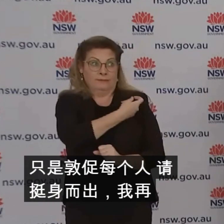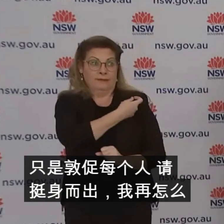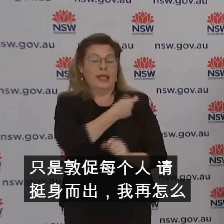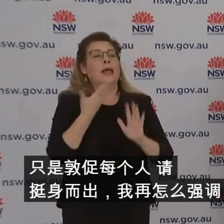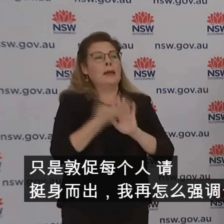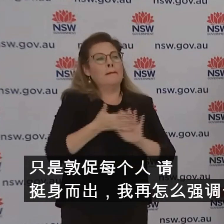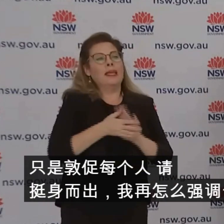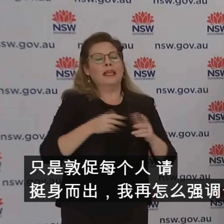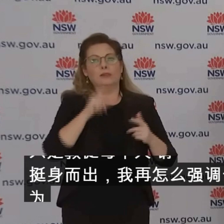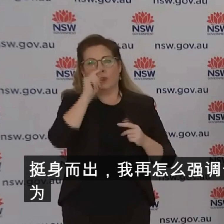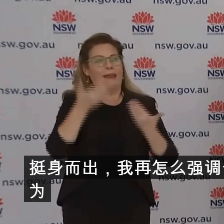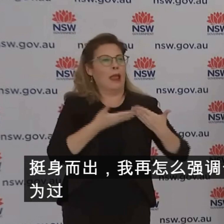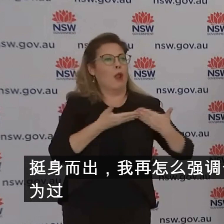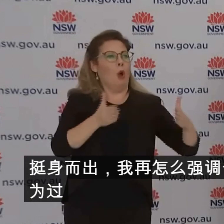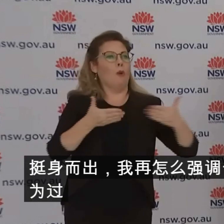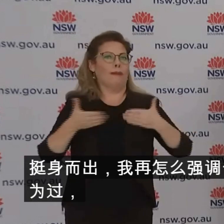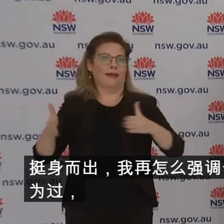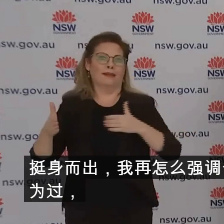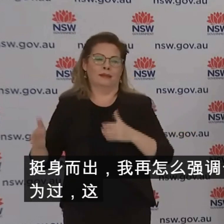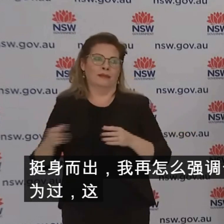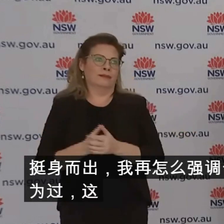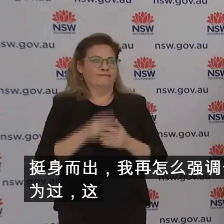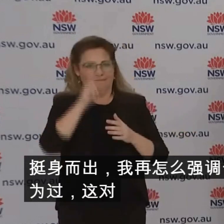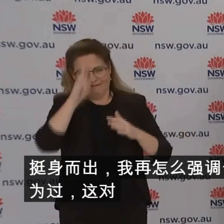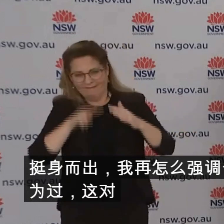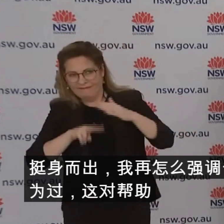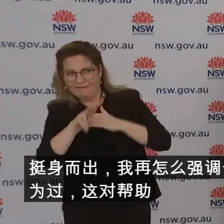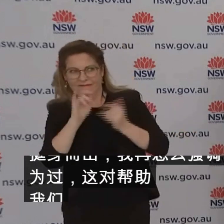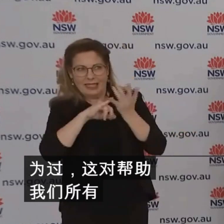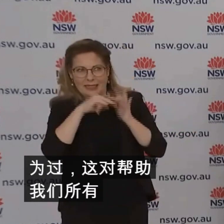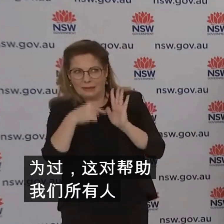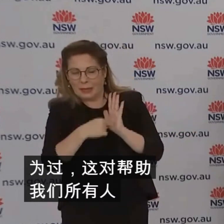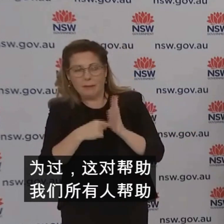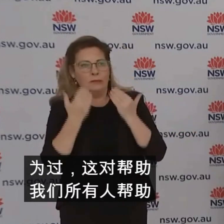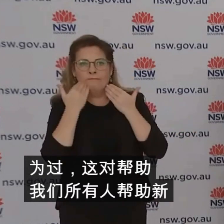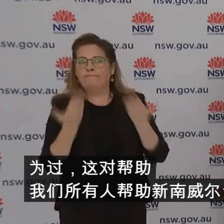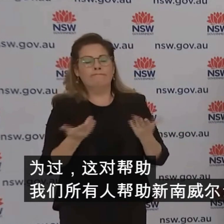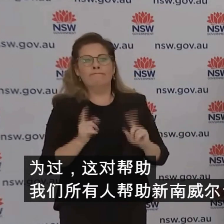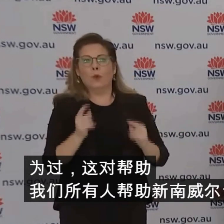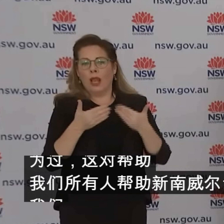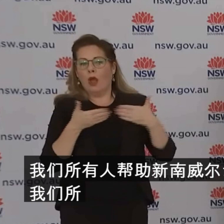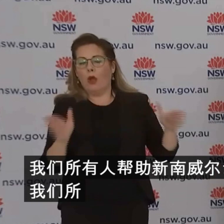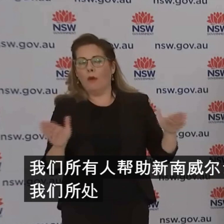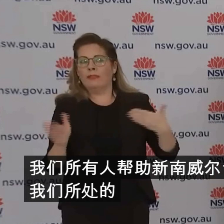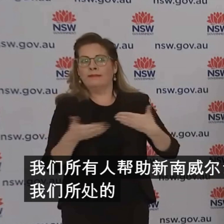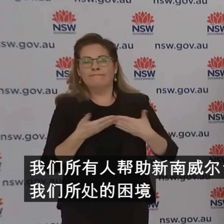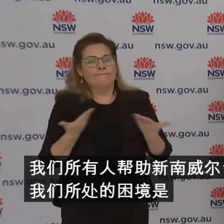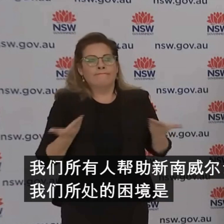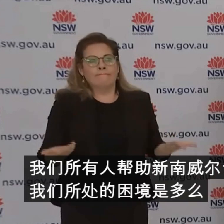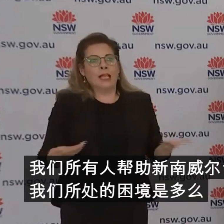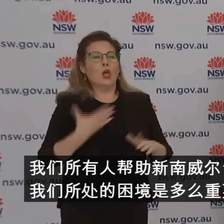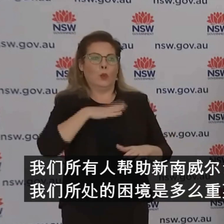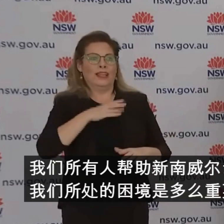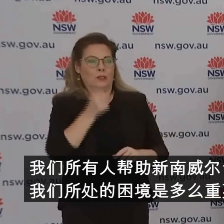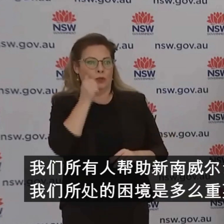forward and get the jab. I can't stress enough how vital that is to help all of us, to help New South Wales out of the difficult situation we're